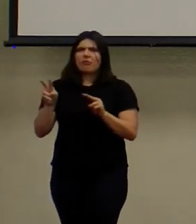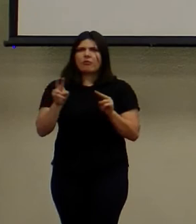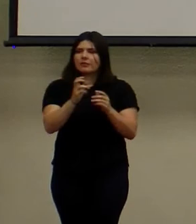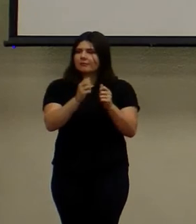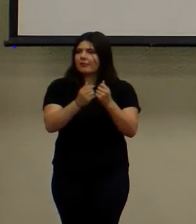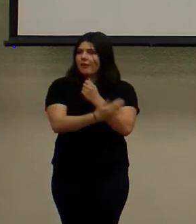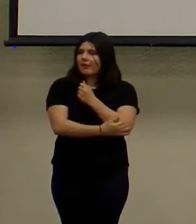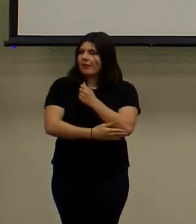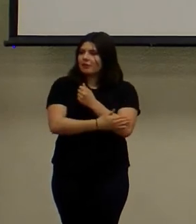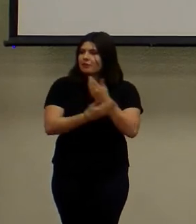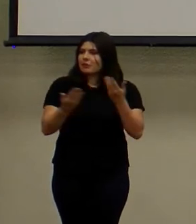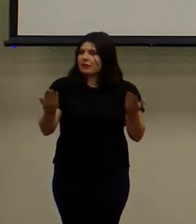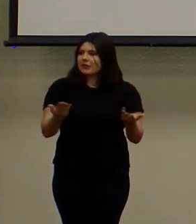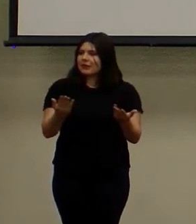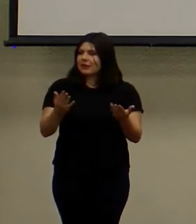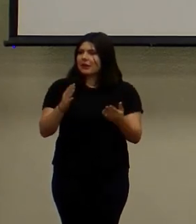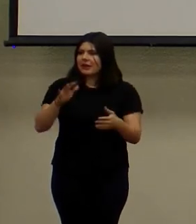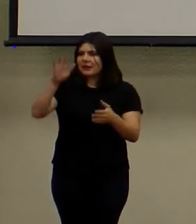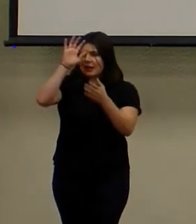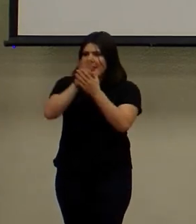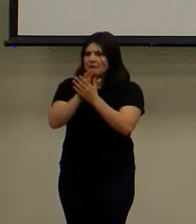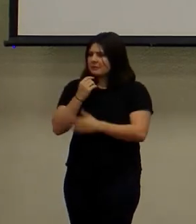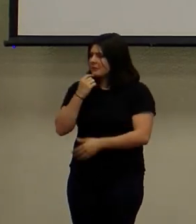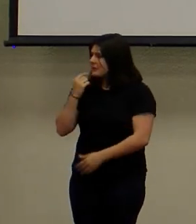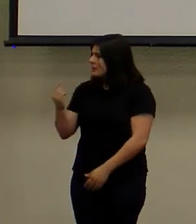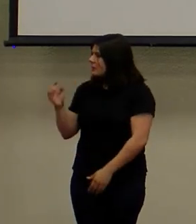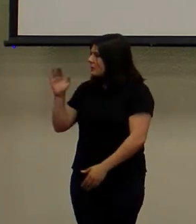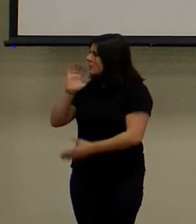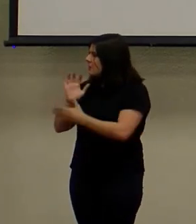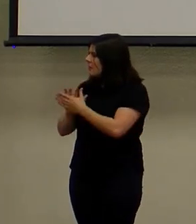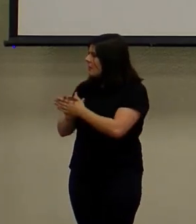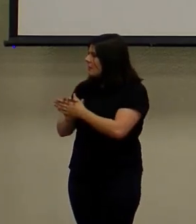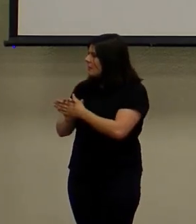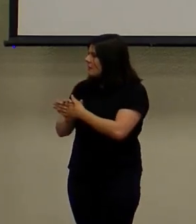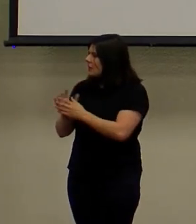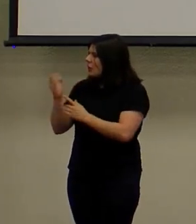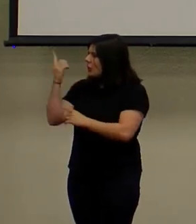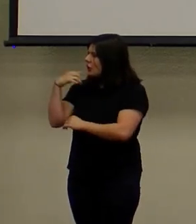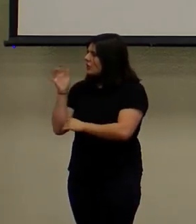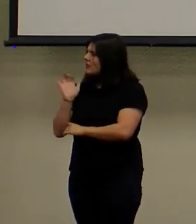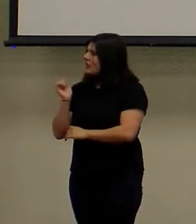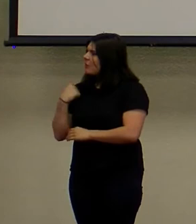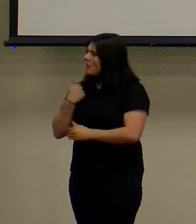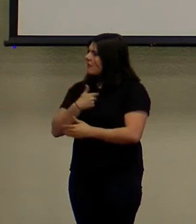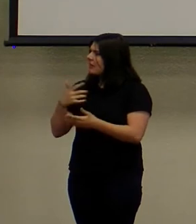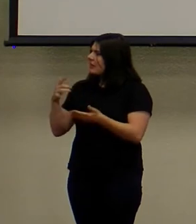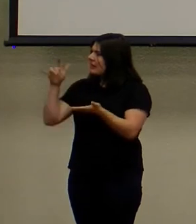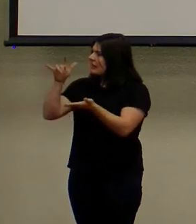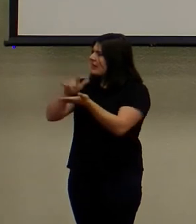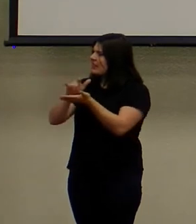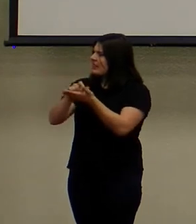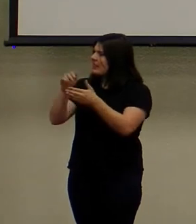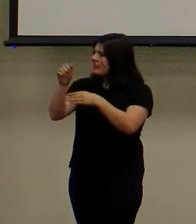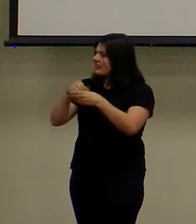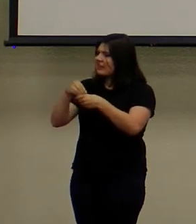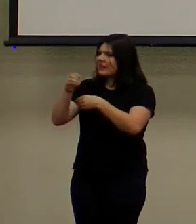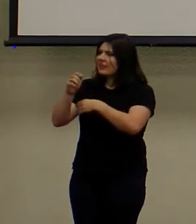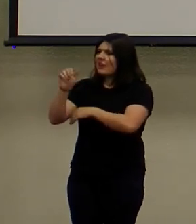and the husband looked to his wife and said, "It appears we've landed somewhere in Arabia."